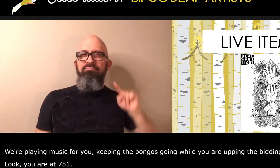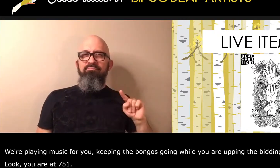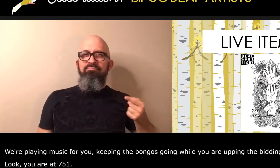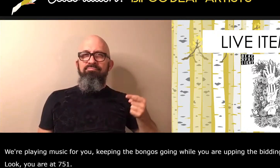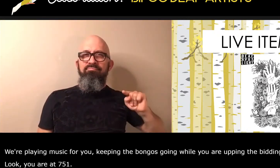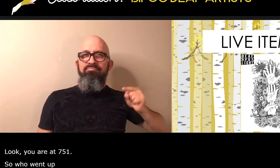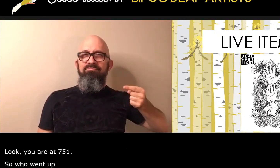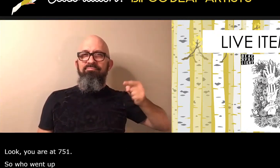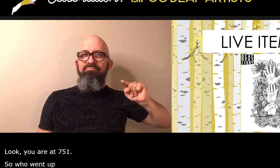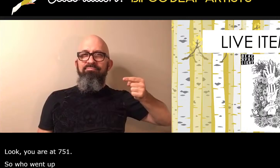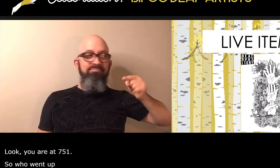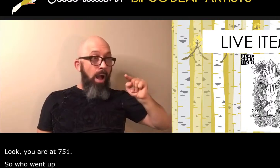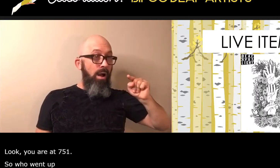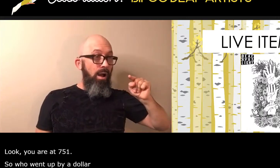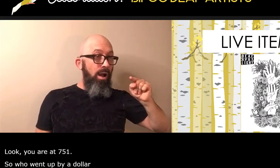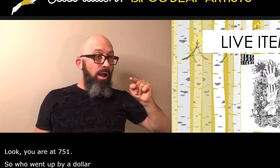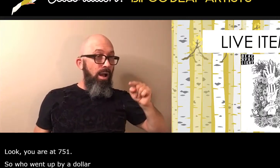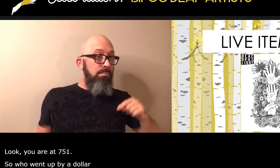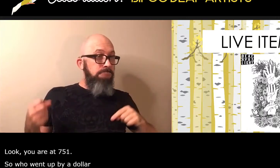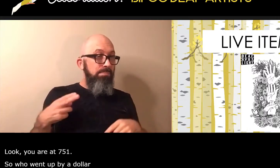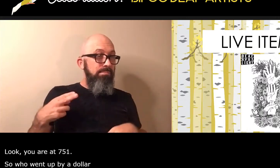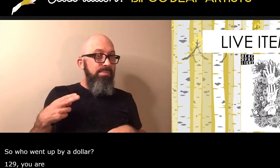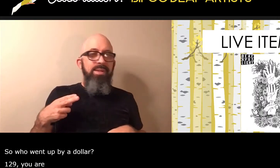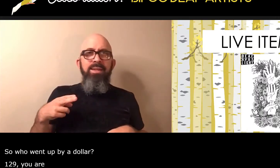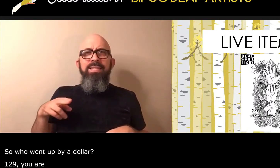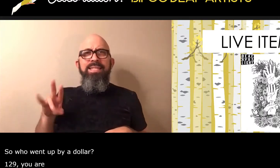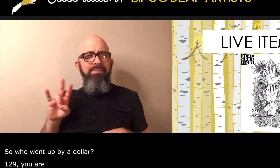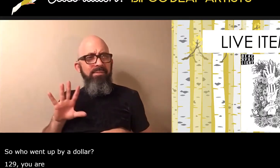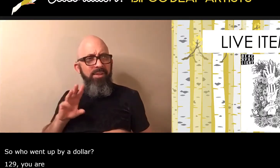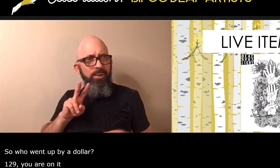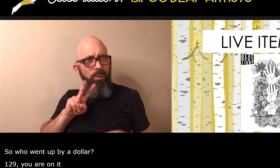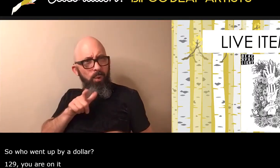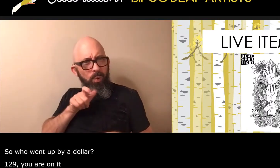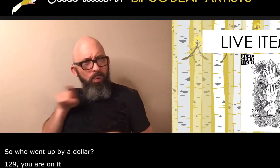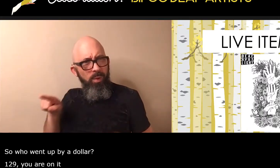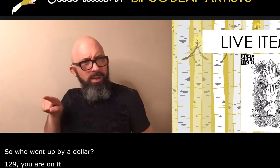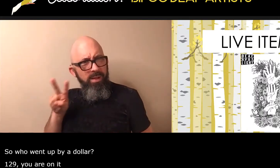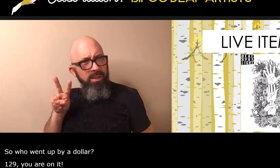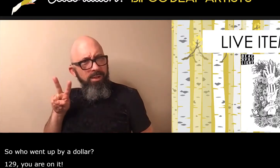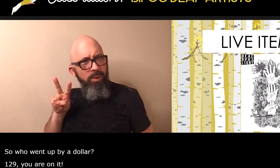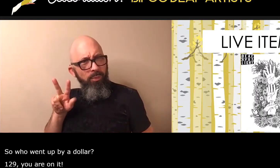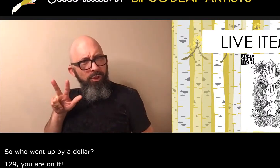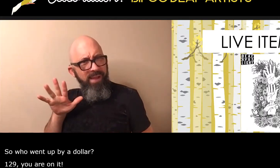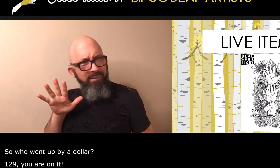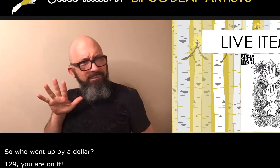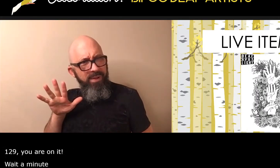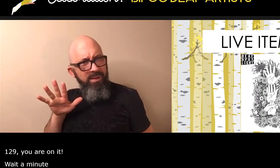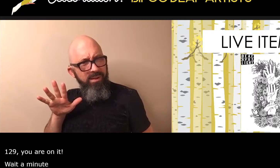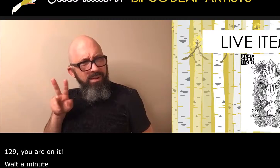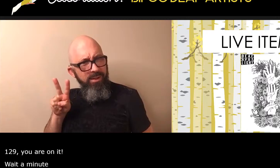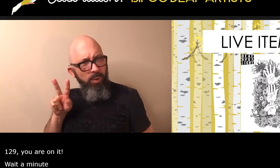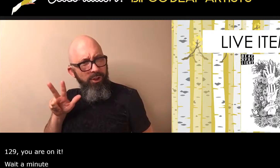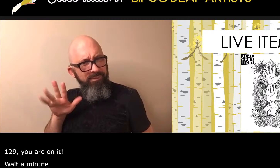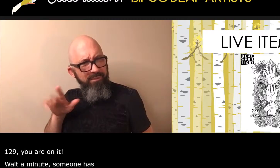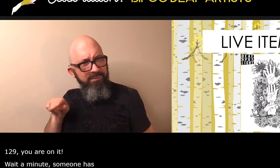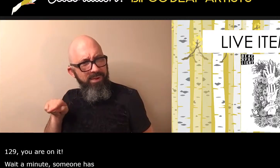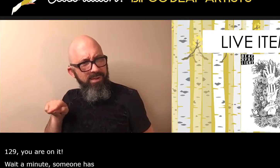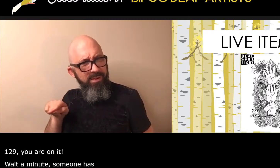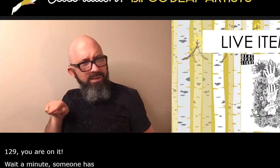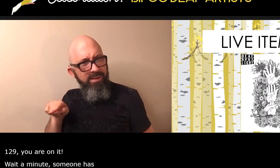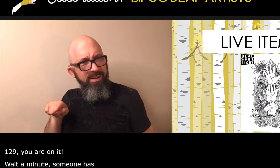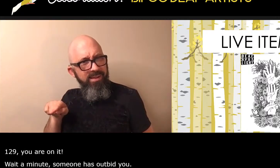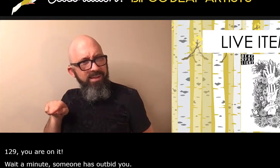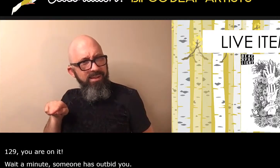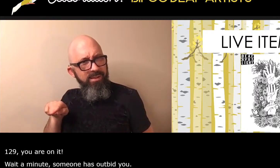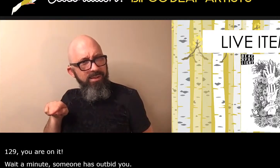129. You are on it. You will. Wait a minute. Someone's outbid you. Who bid 752? Was that